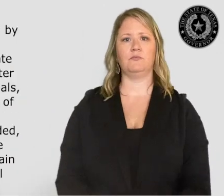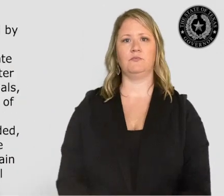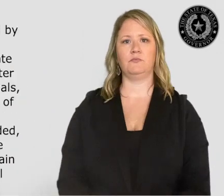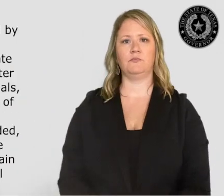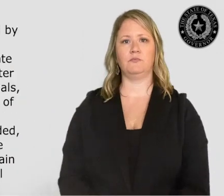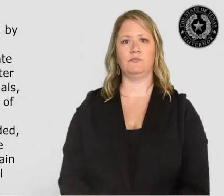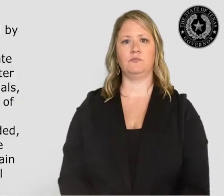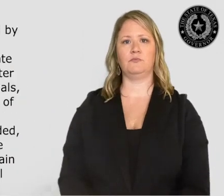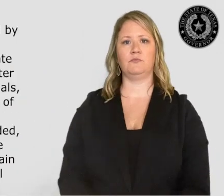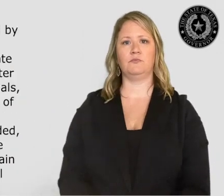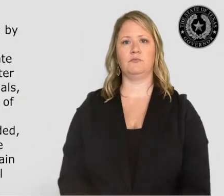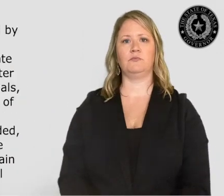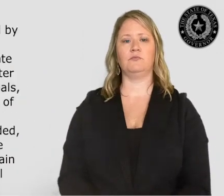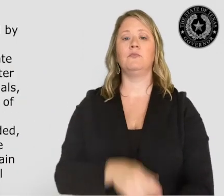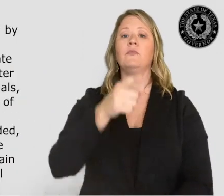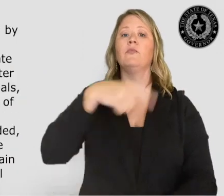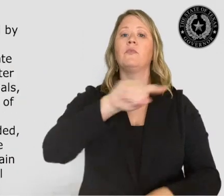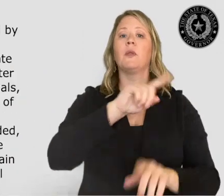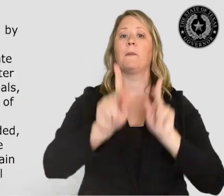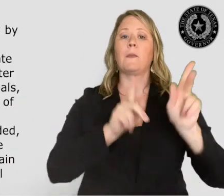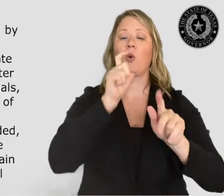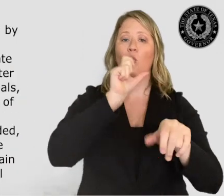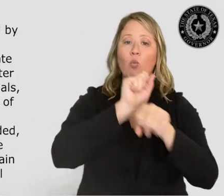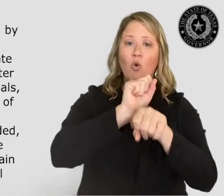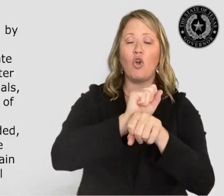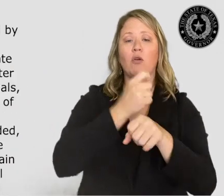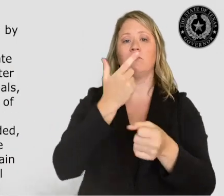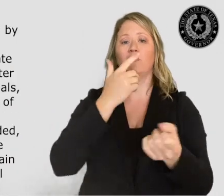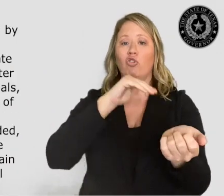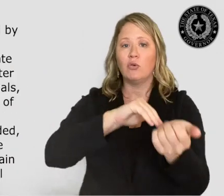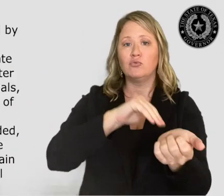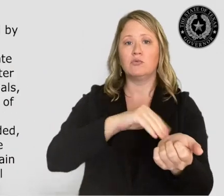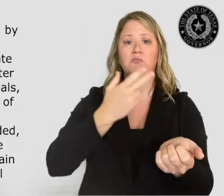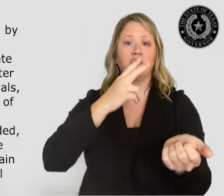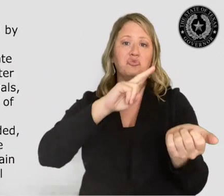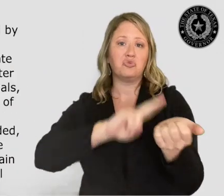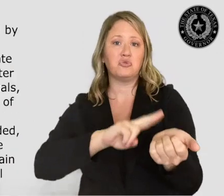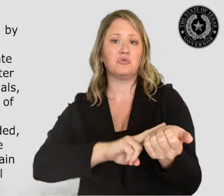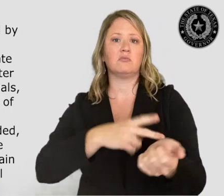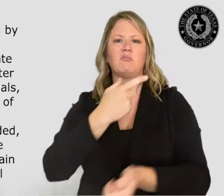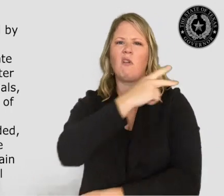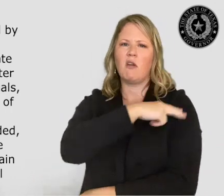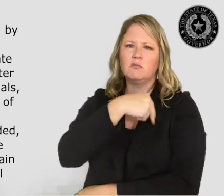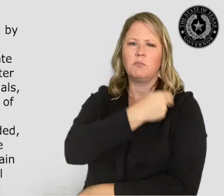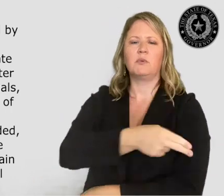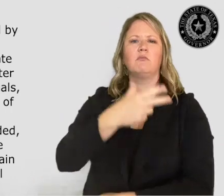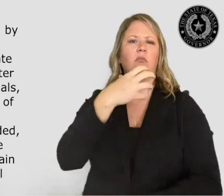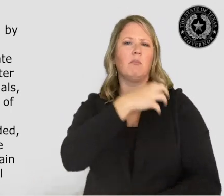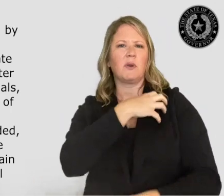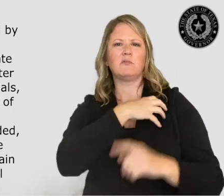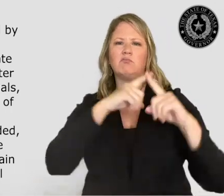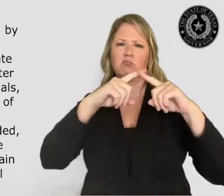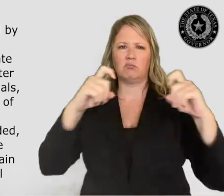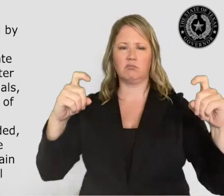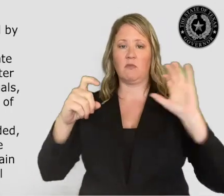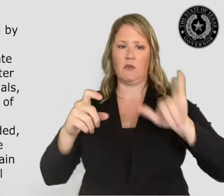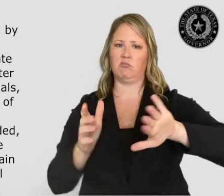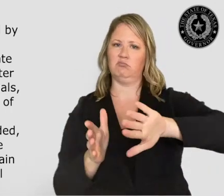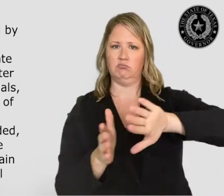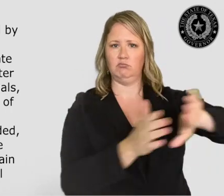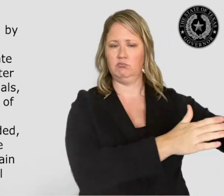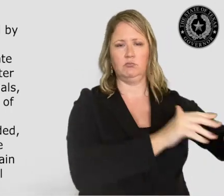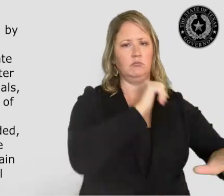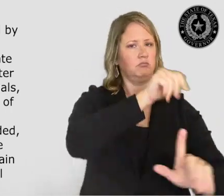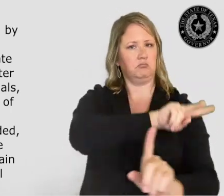limits as determined by the pool owner. Non-CISA services provided by office workers in offices that operate